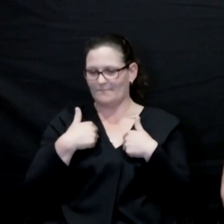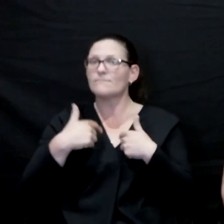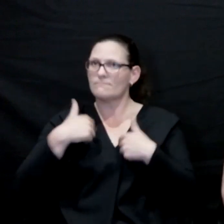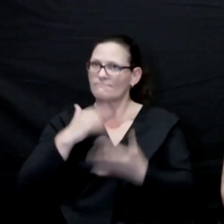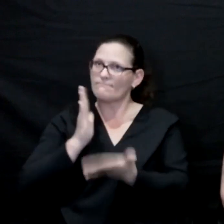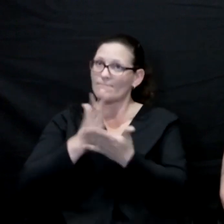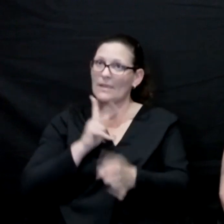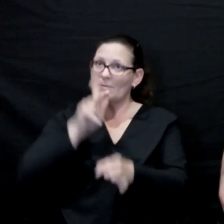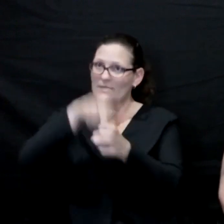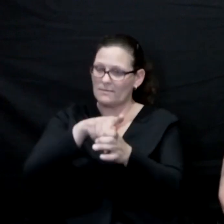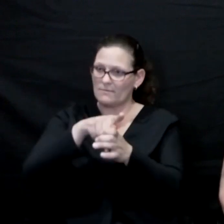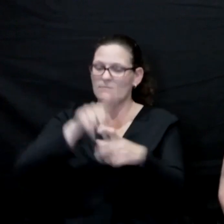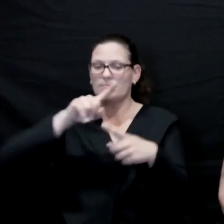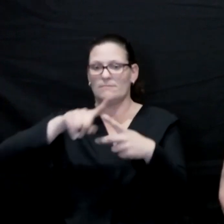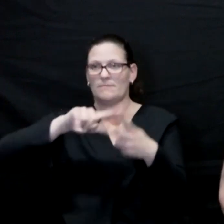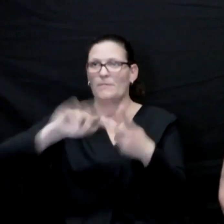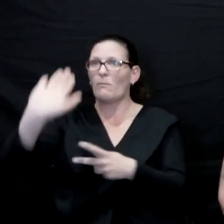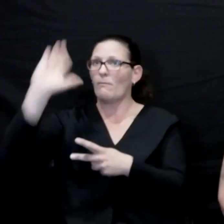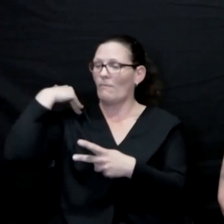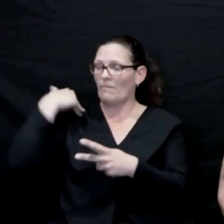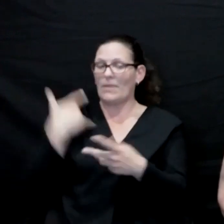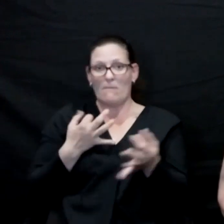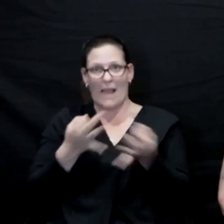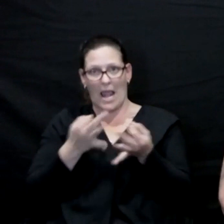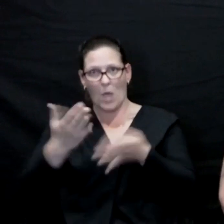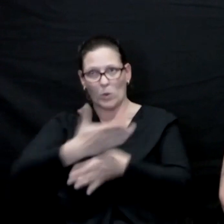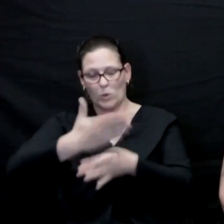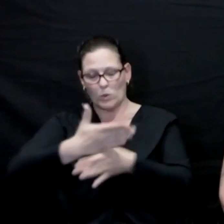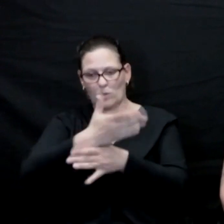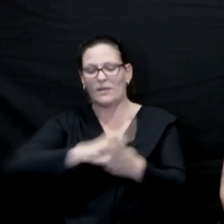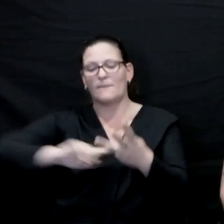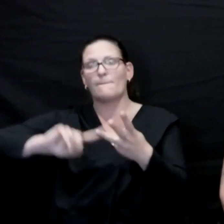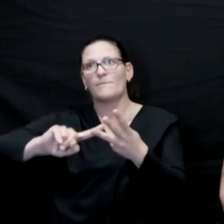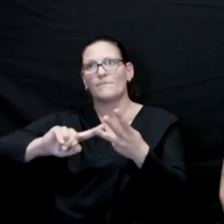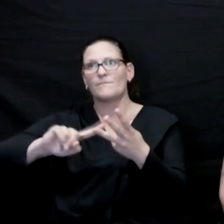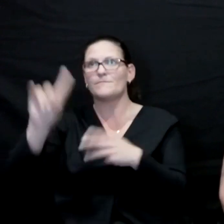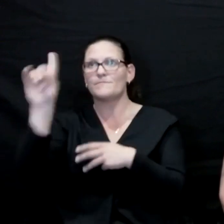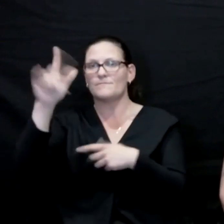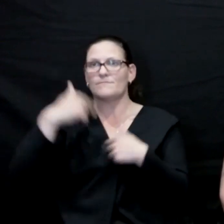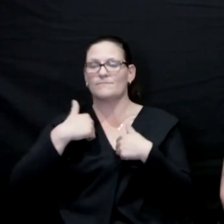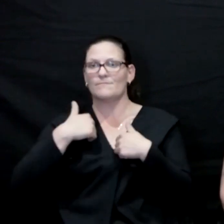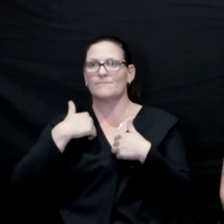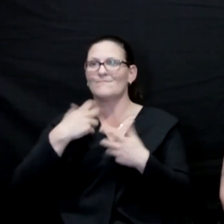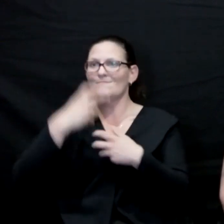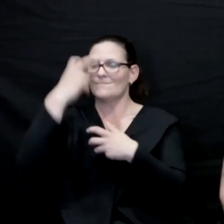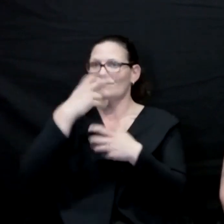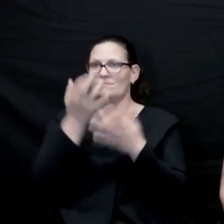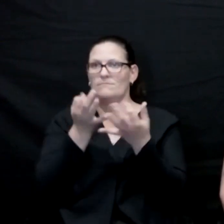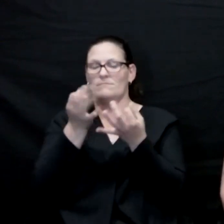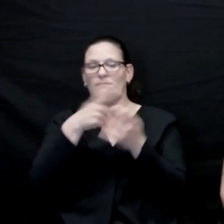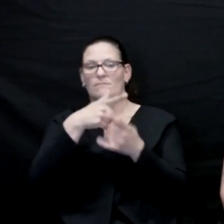the NDIS, and I'm a senior solicitor managing an advocate team, disability advocate team of